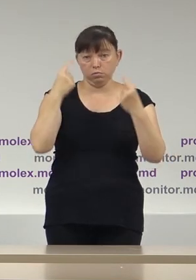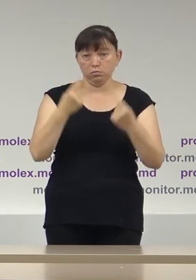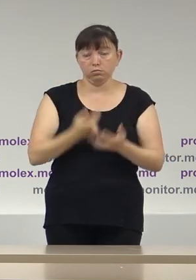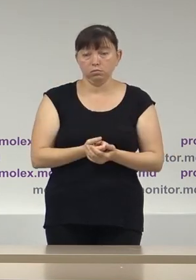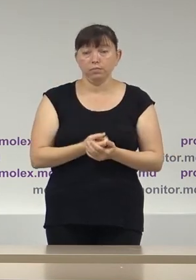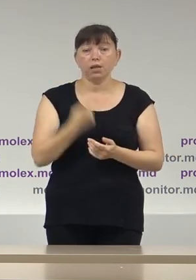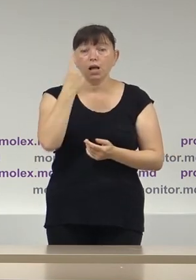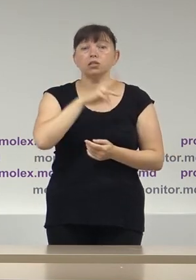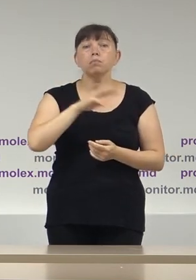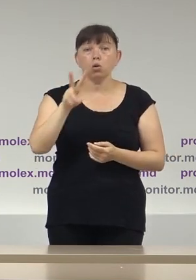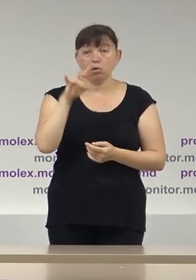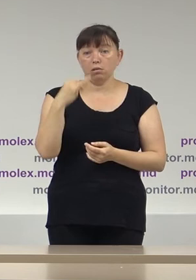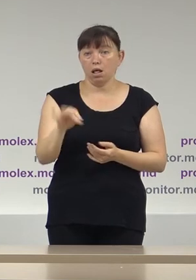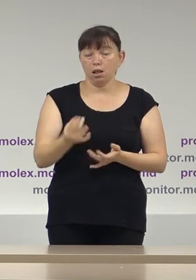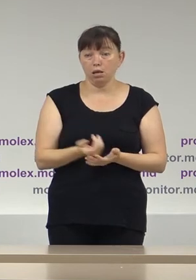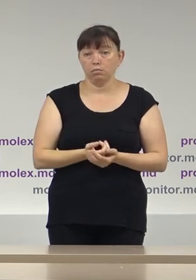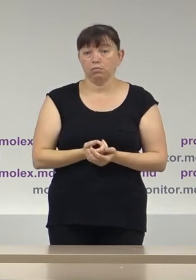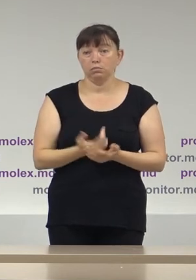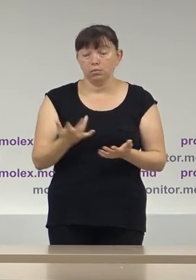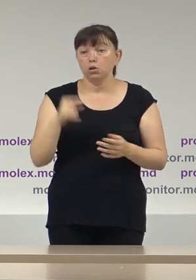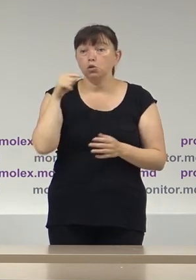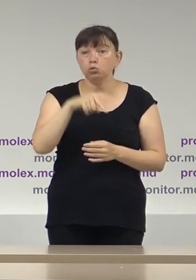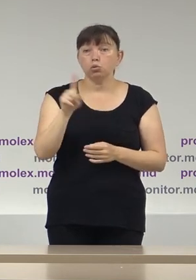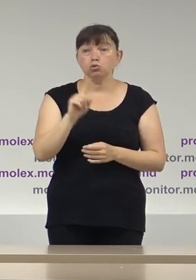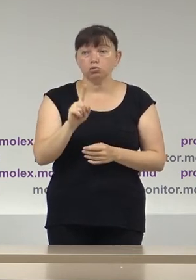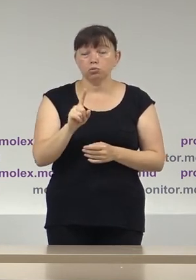Together, an impressive amount was raised, 1 million lei,